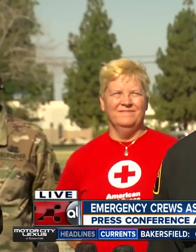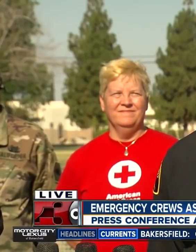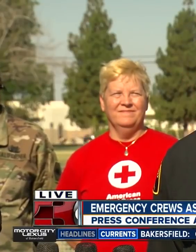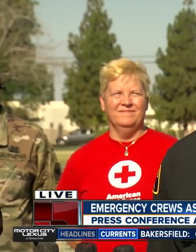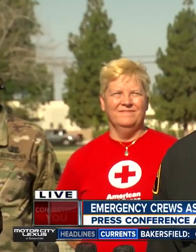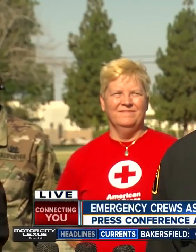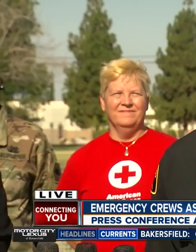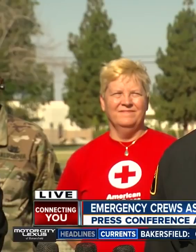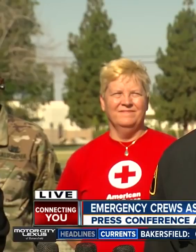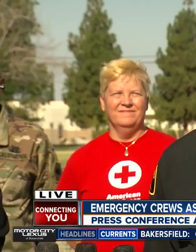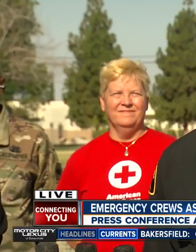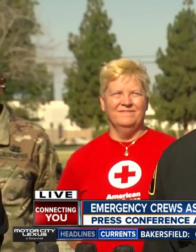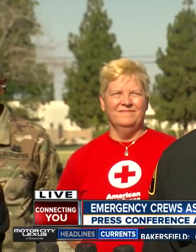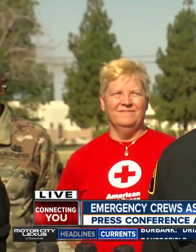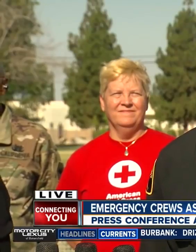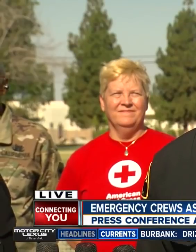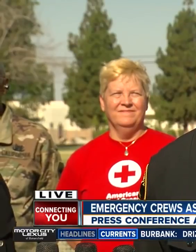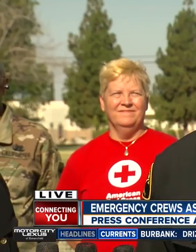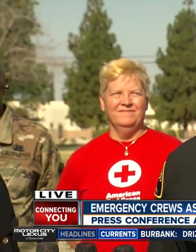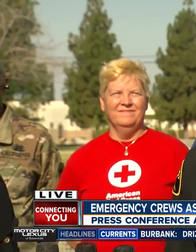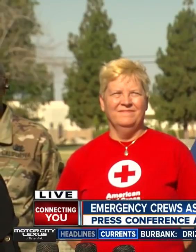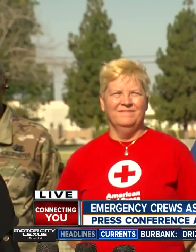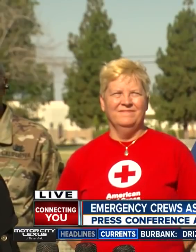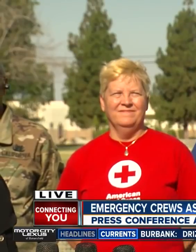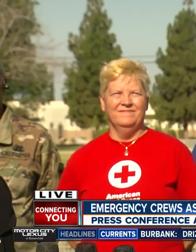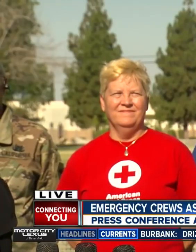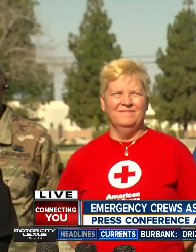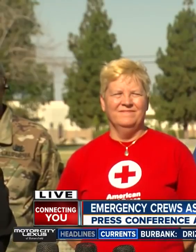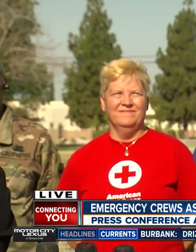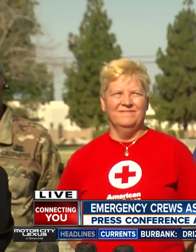that's what we're focusing on right now. Any major